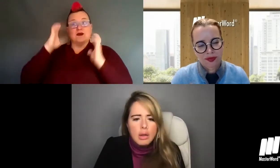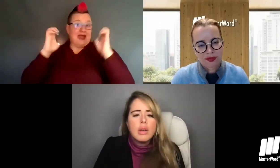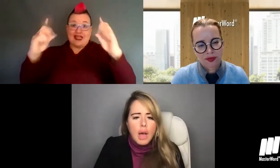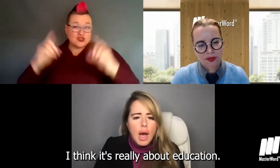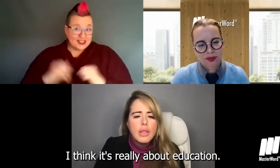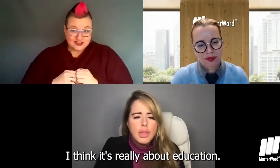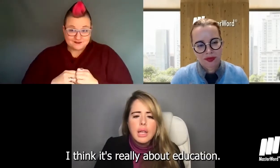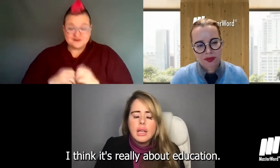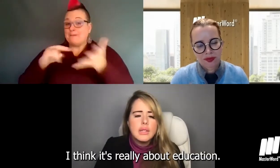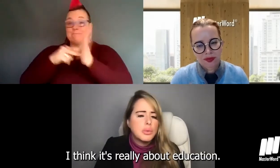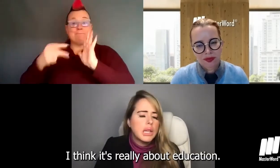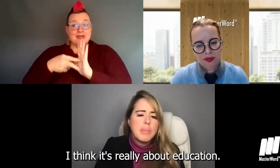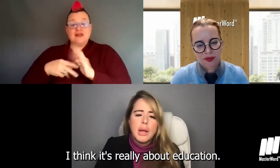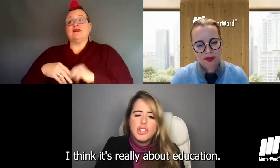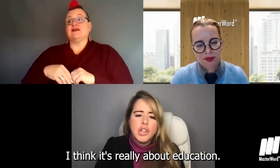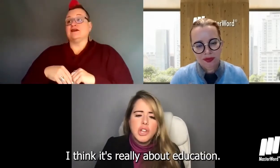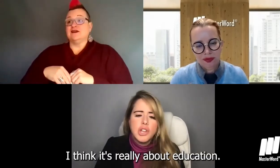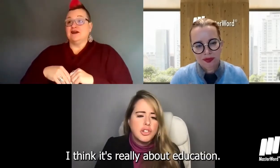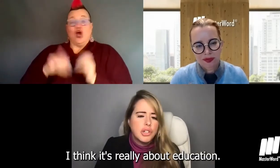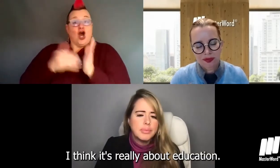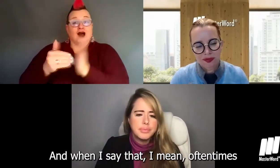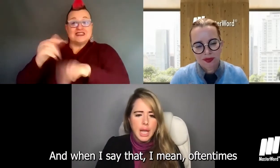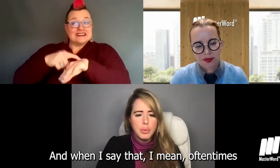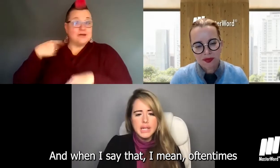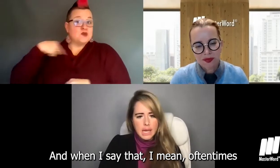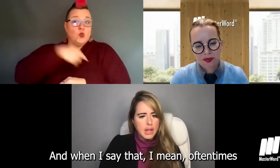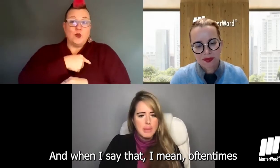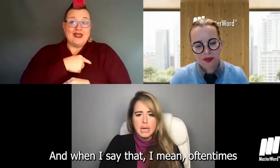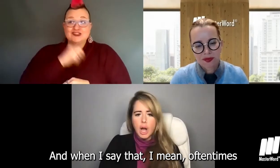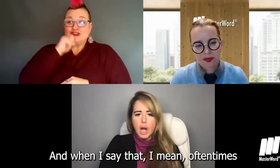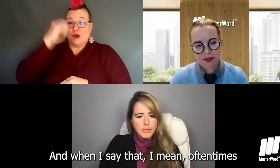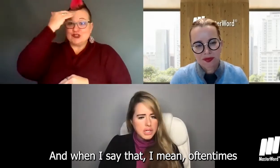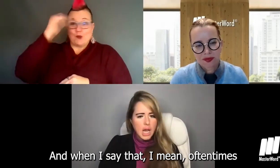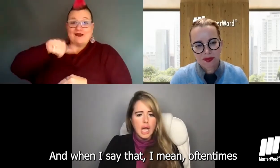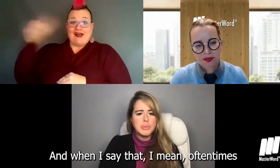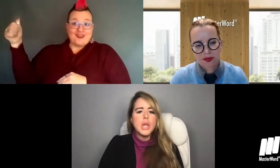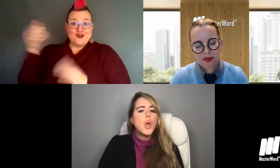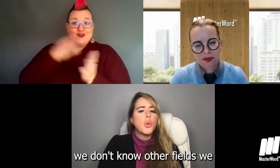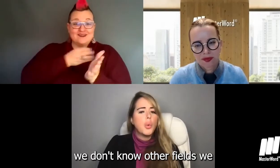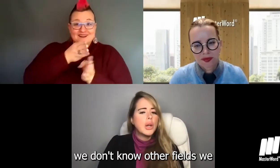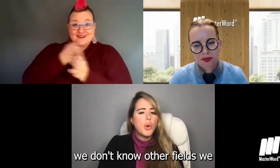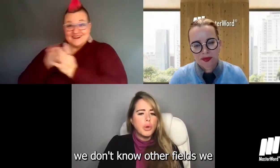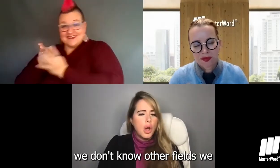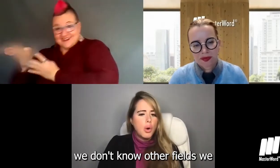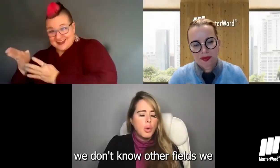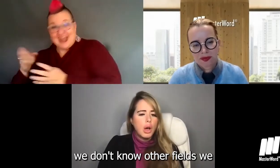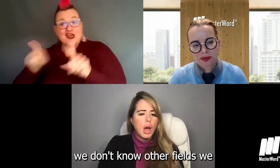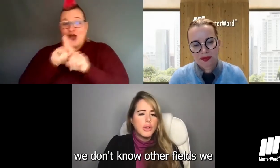I think it's really about education, and when I say that I mean, oftentimes, we don't know other